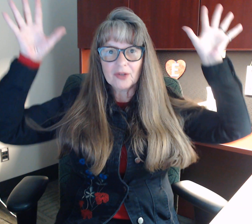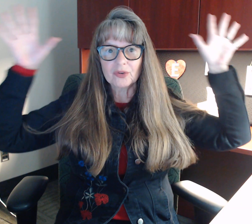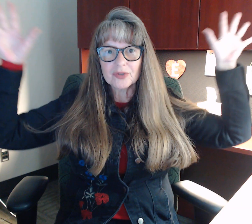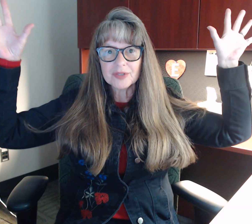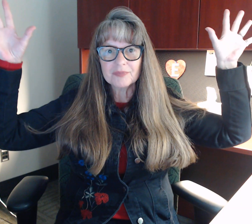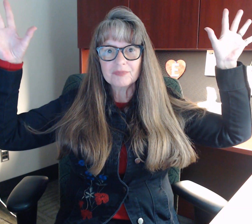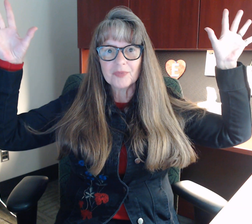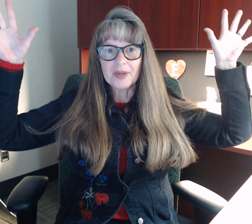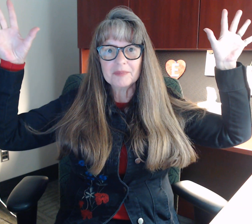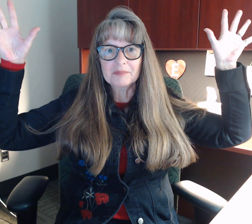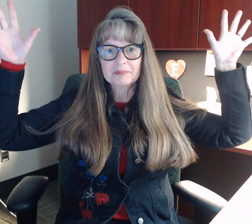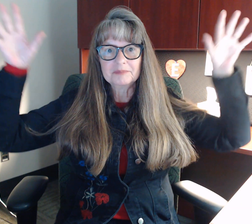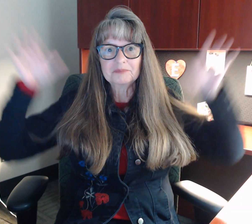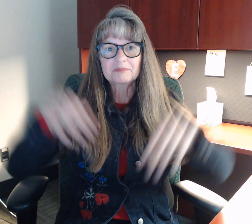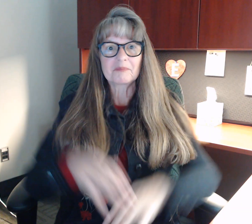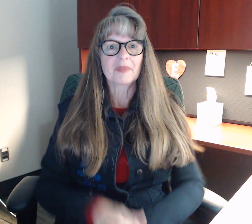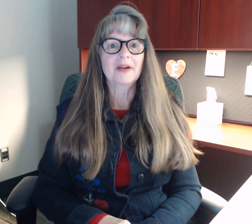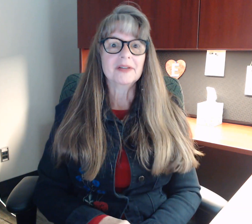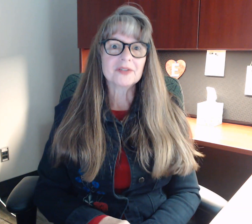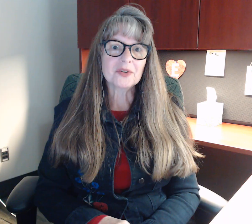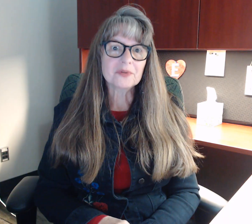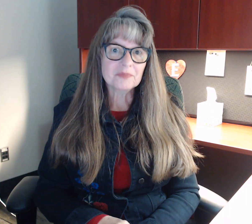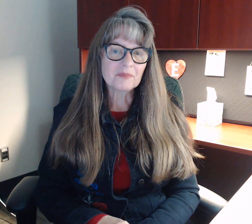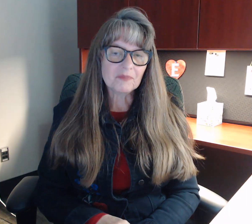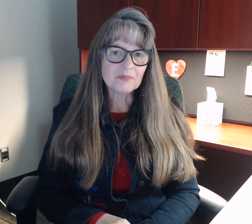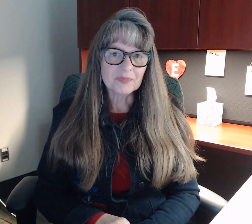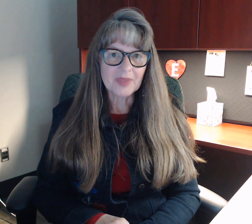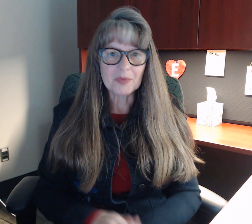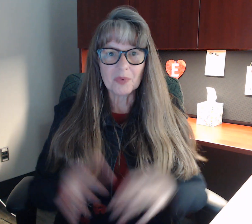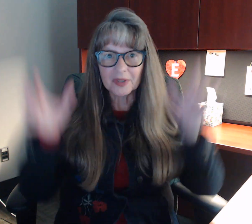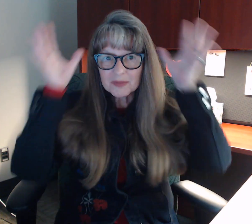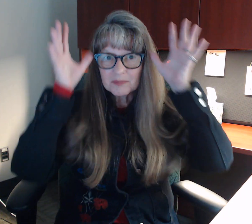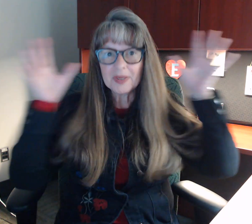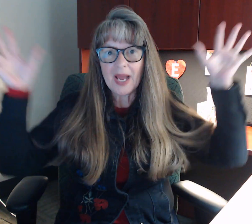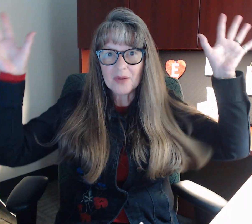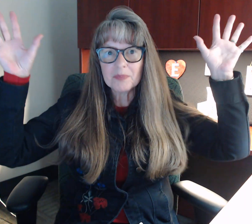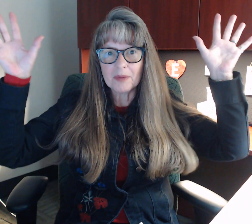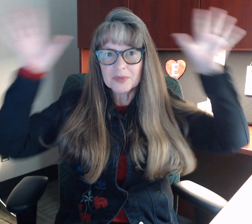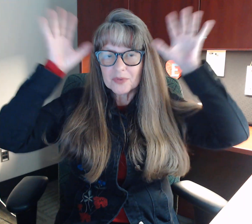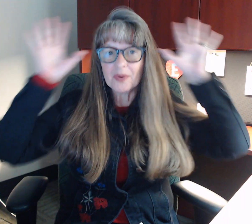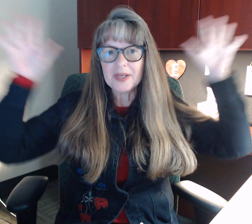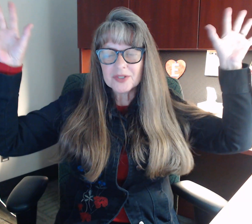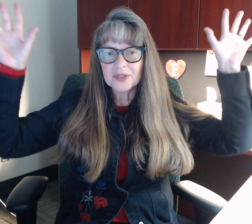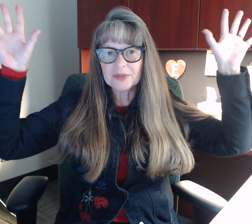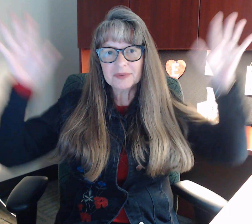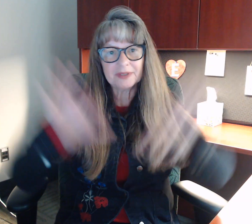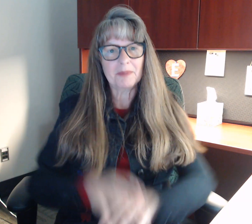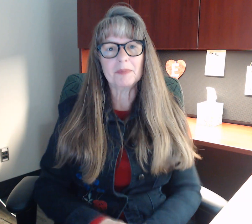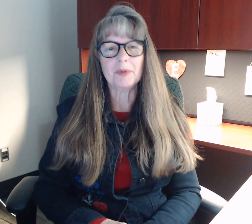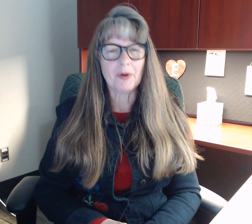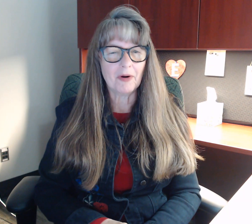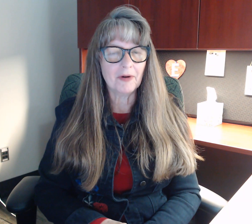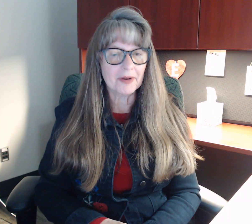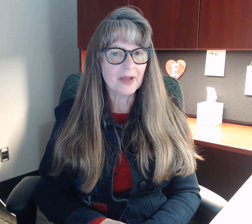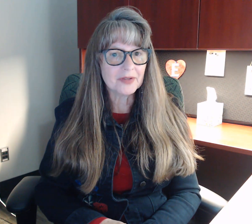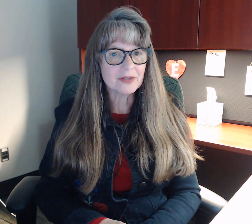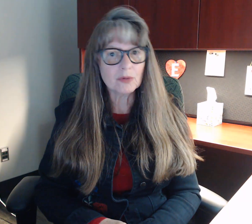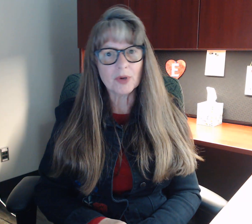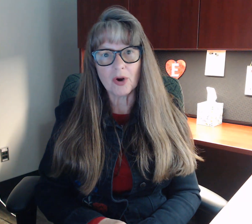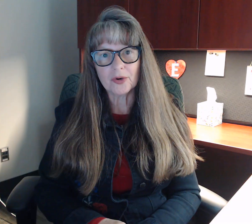antlers, right? So that would work. But I would probably do reindeer. Some people put an R on it. I think it's a little bit harder.